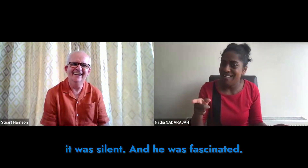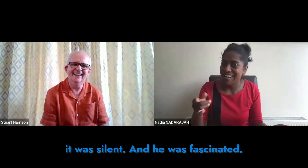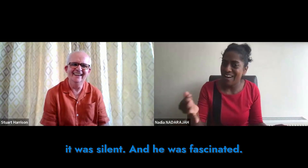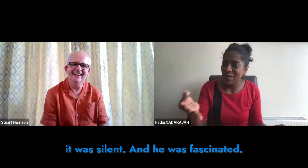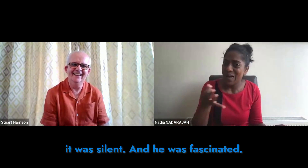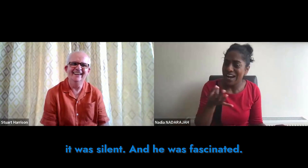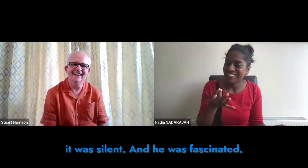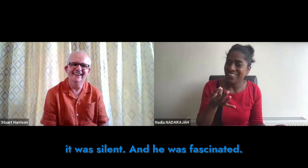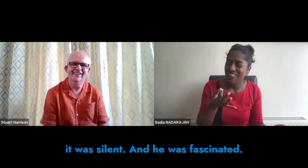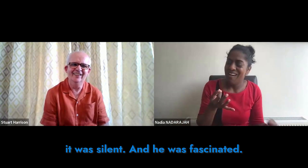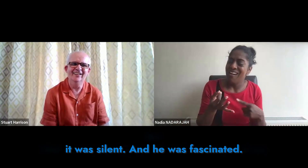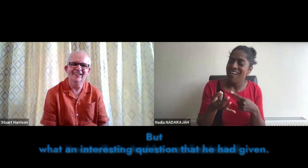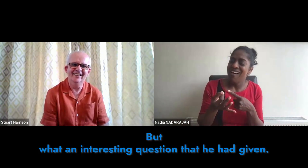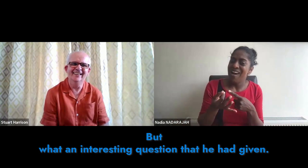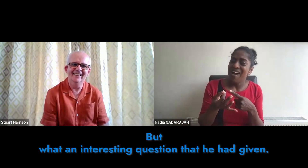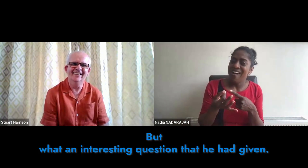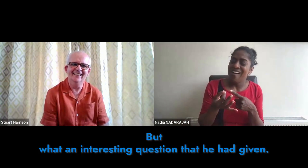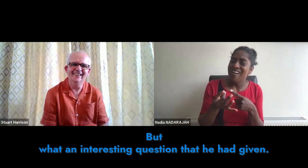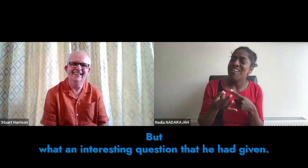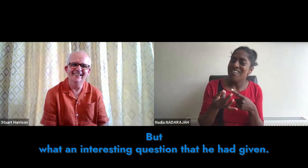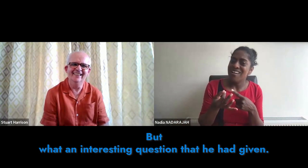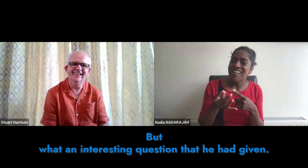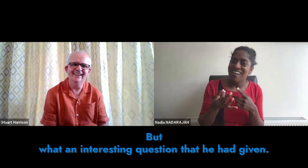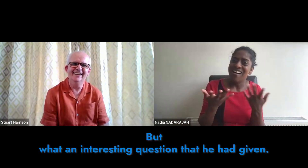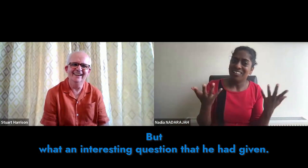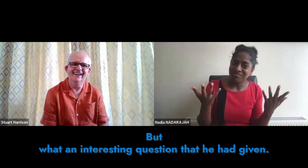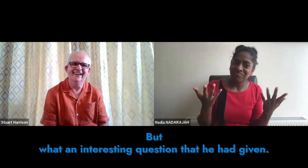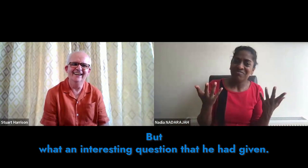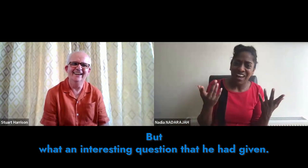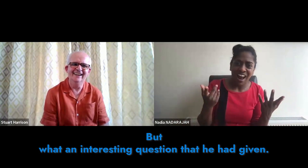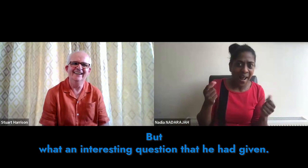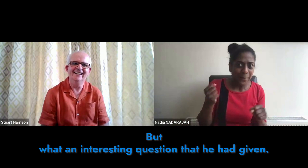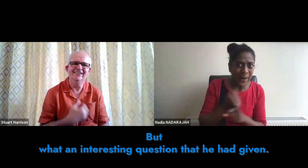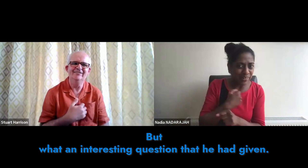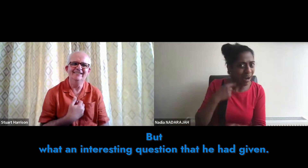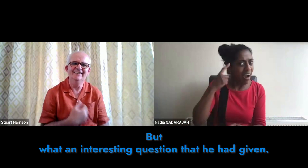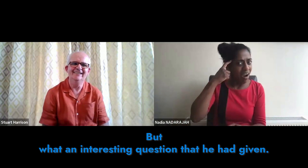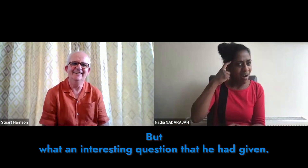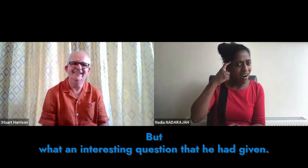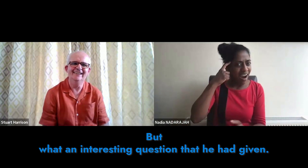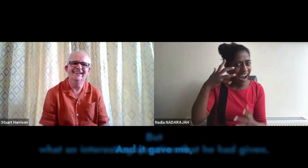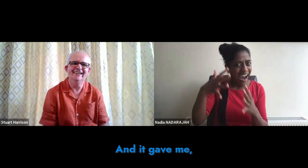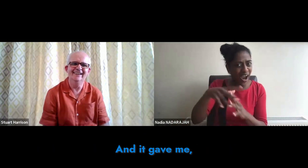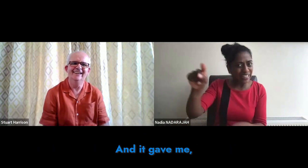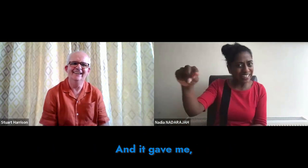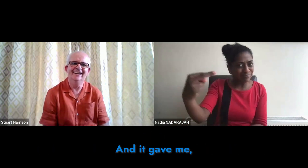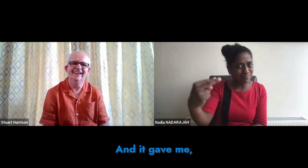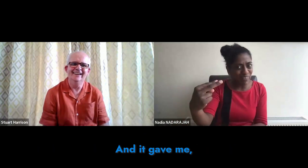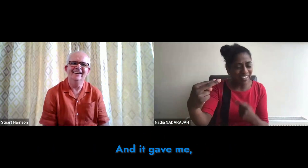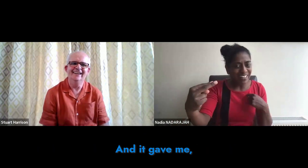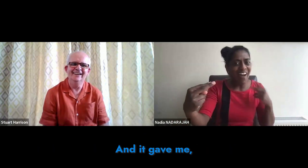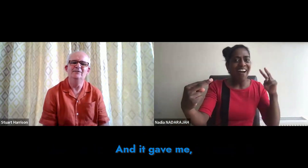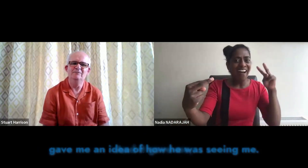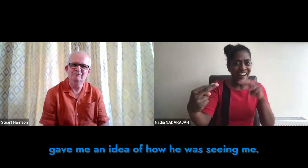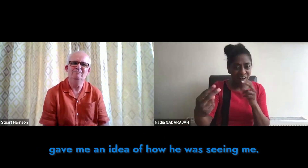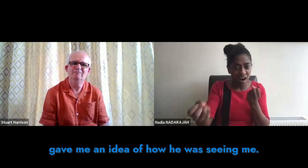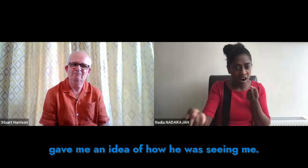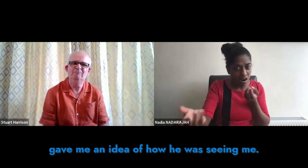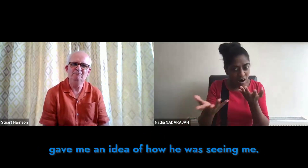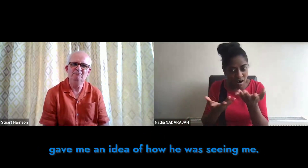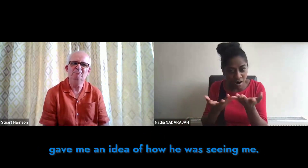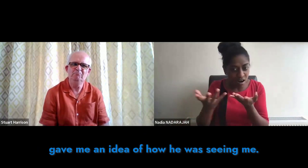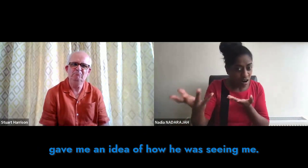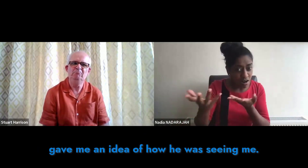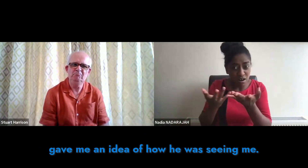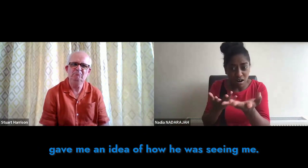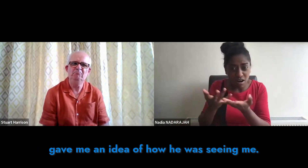was fascinated. But what an interesting question that he had given, and it